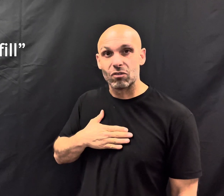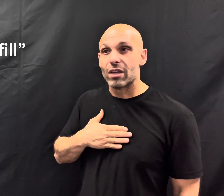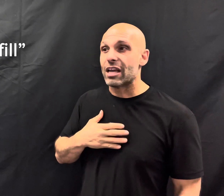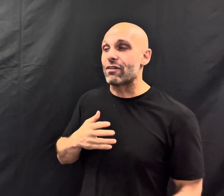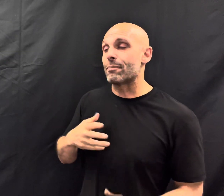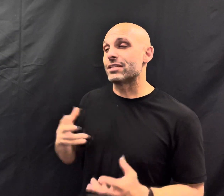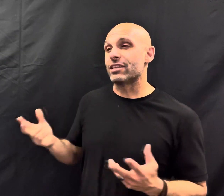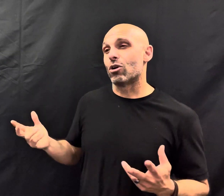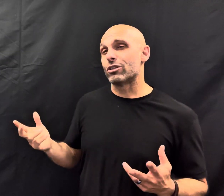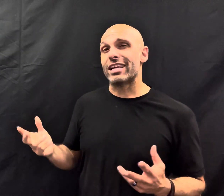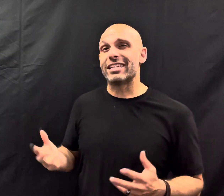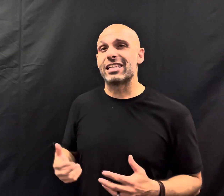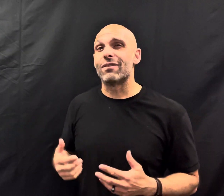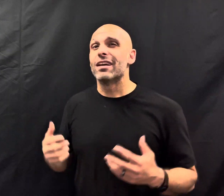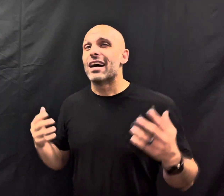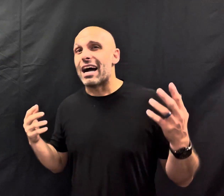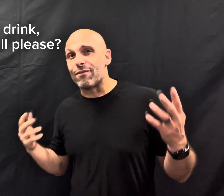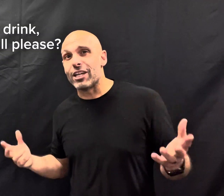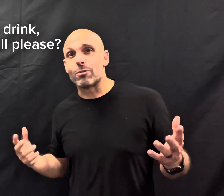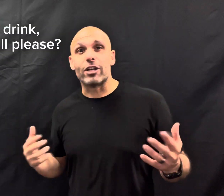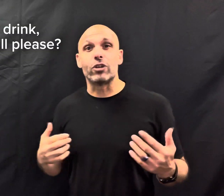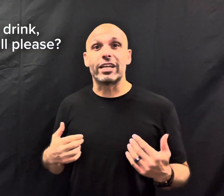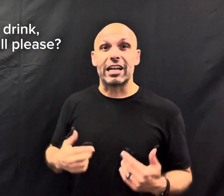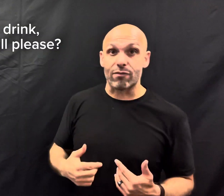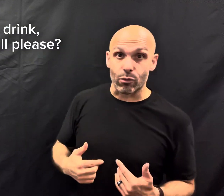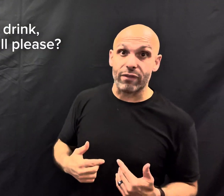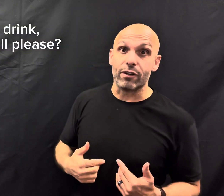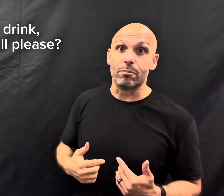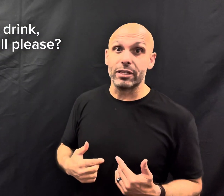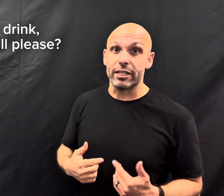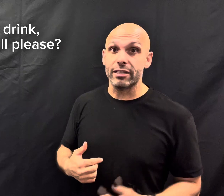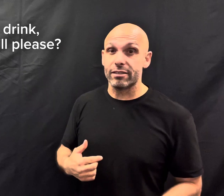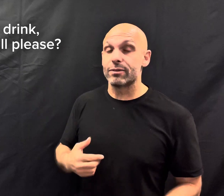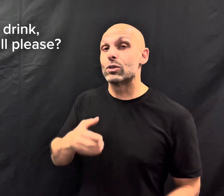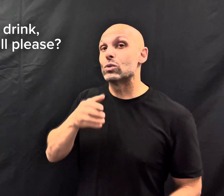If I'm saying the whole sentence of, I finished my drink, can I have a refill please?